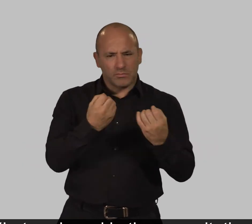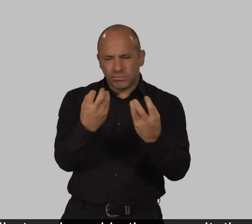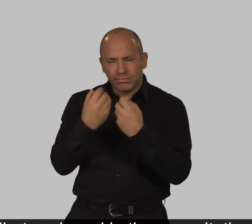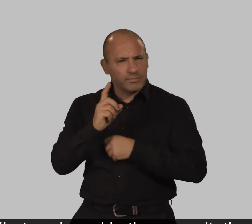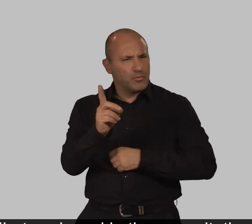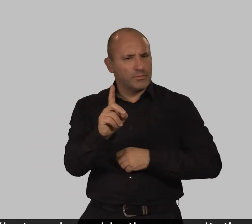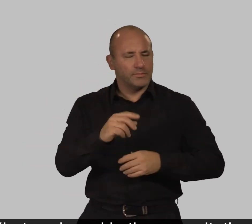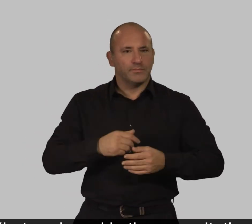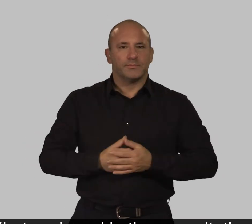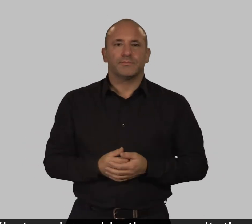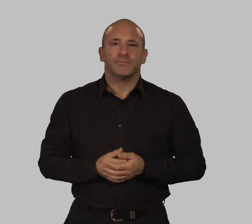What we heard in the consultation.